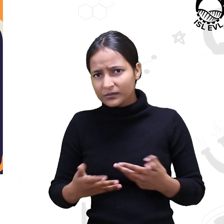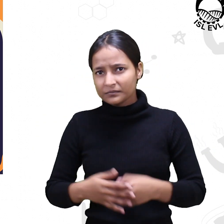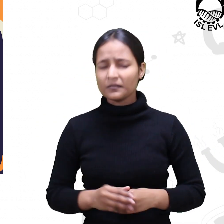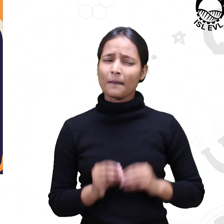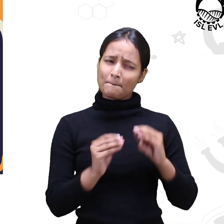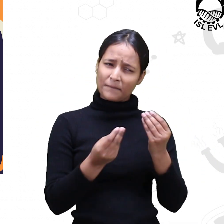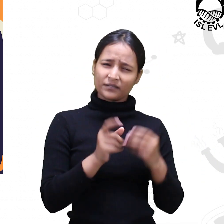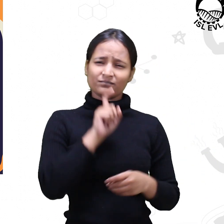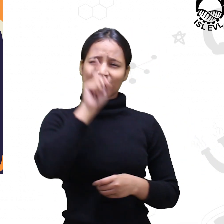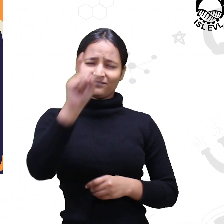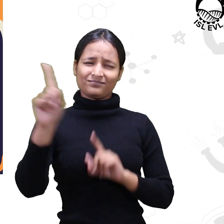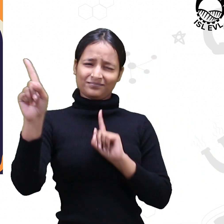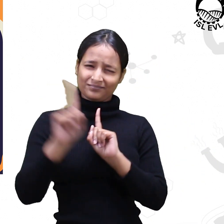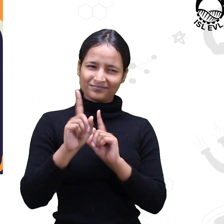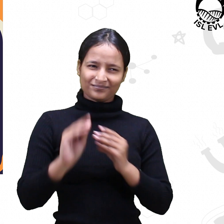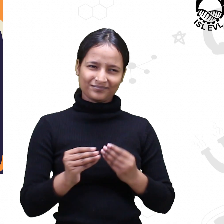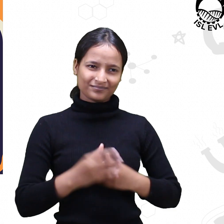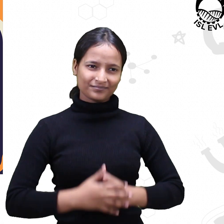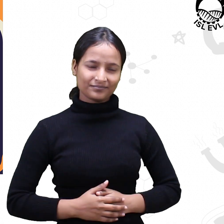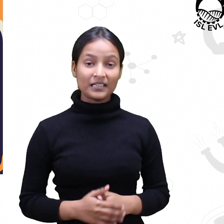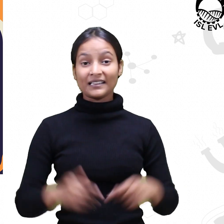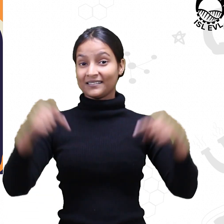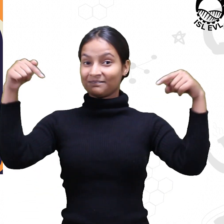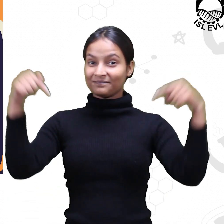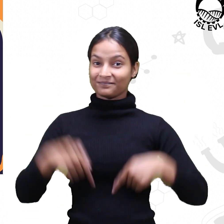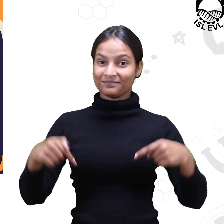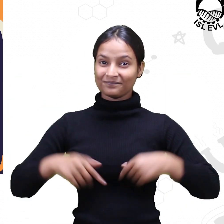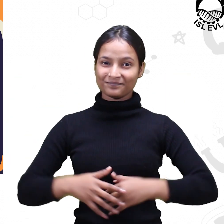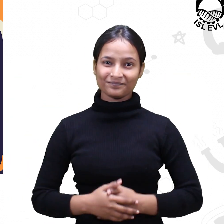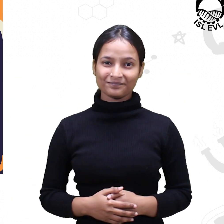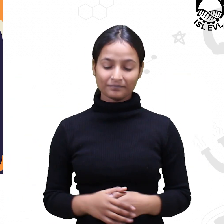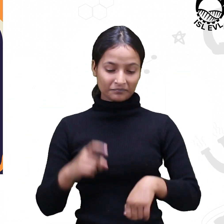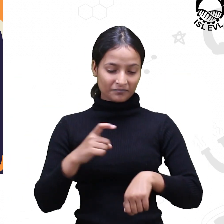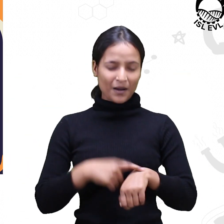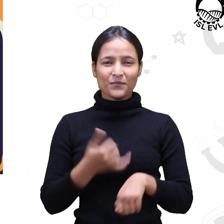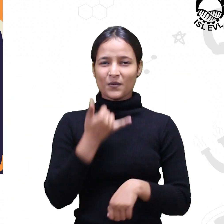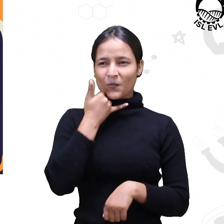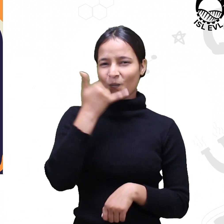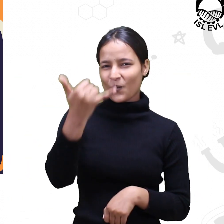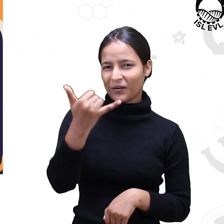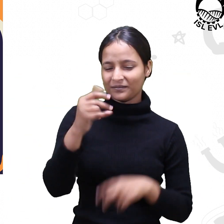expert on call. And now it's time to ask a scientist.